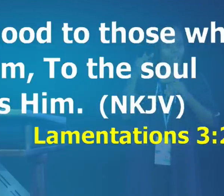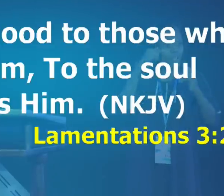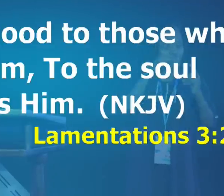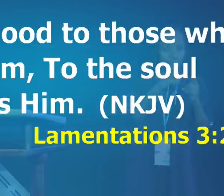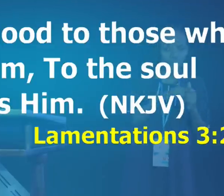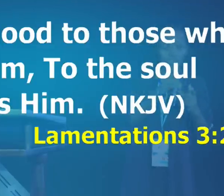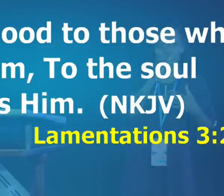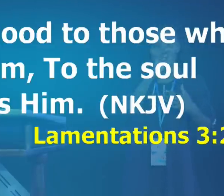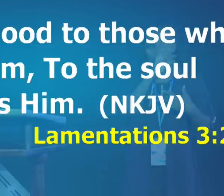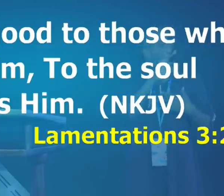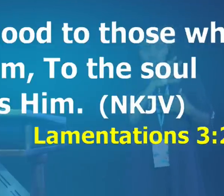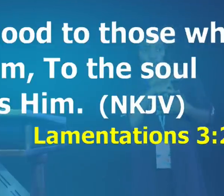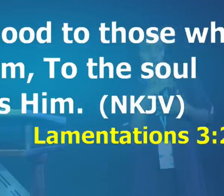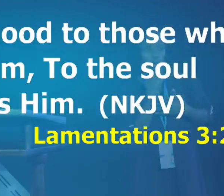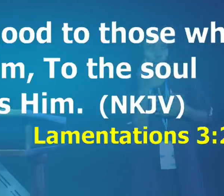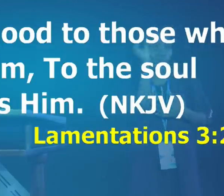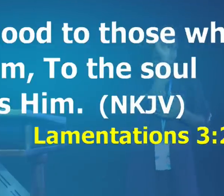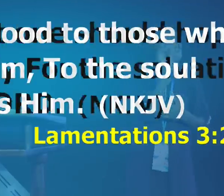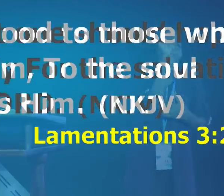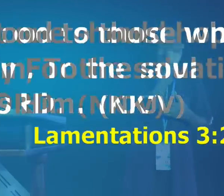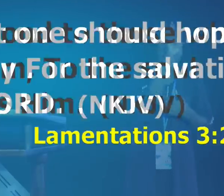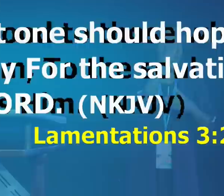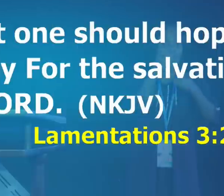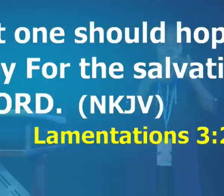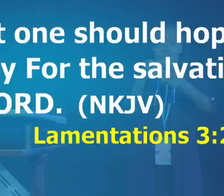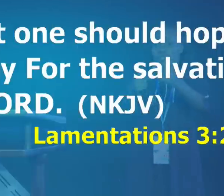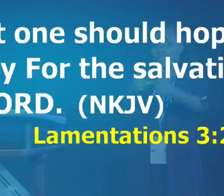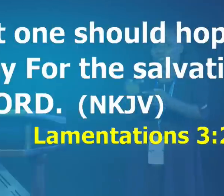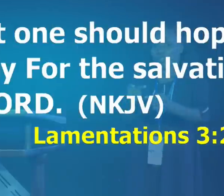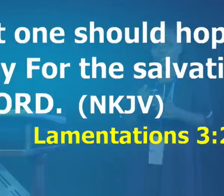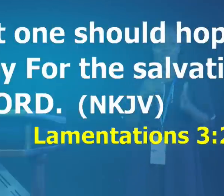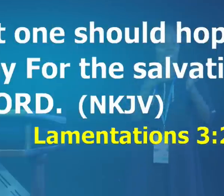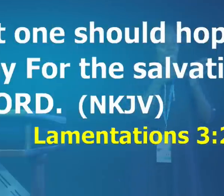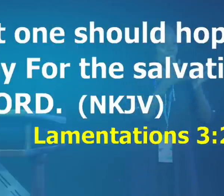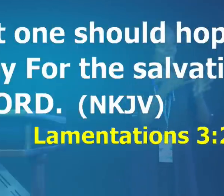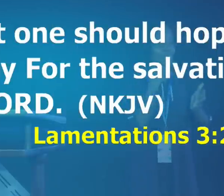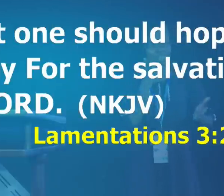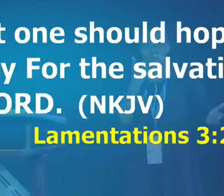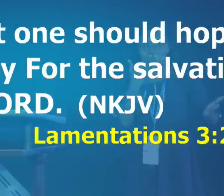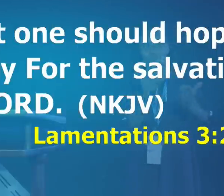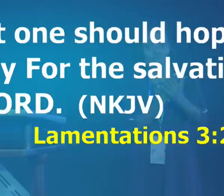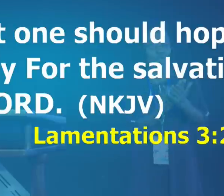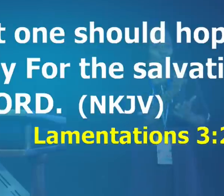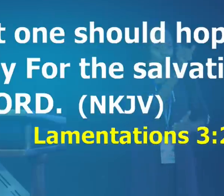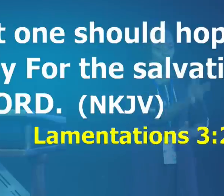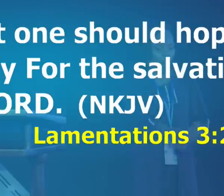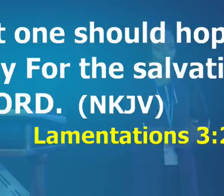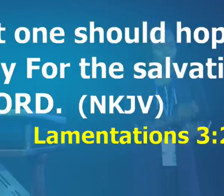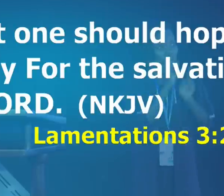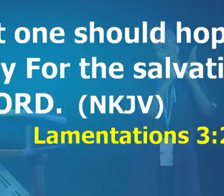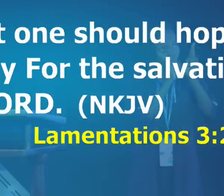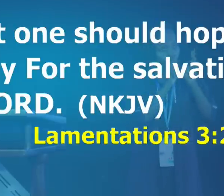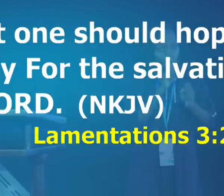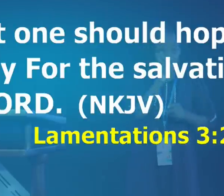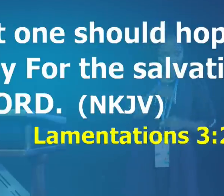soul who seeks him. It is good that one should hope